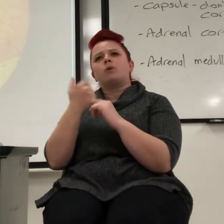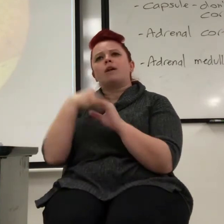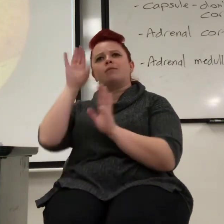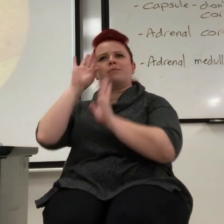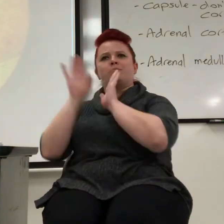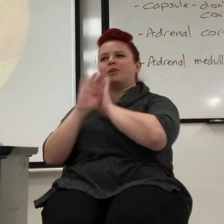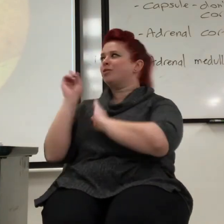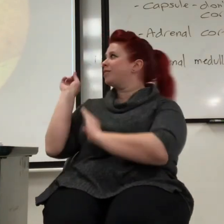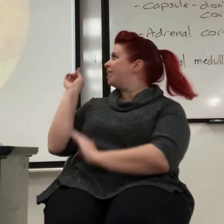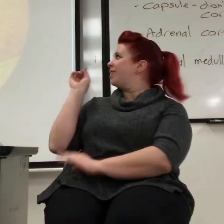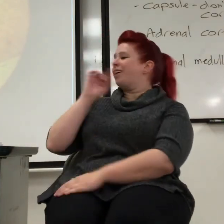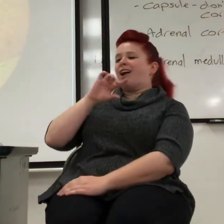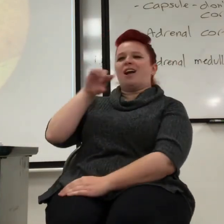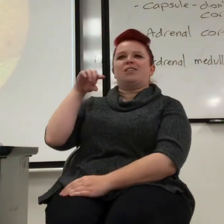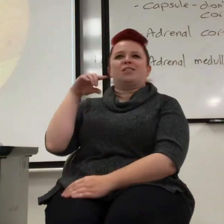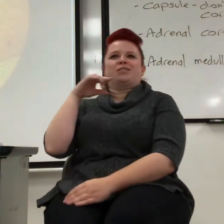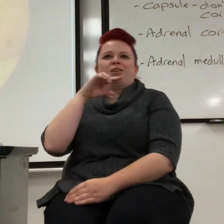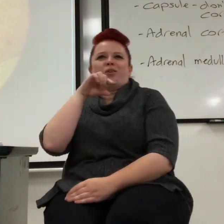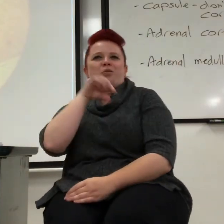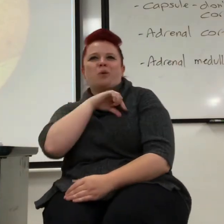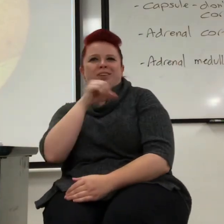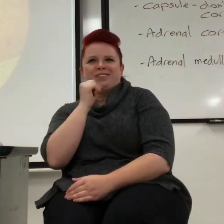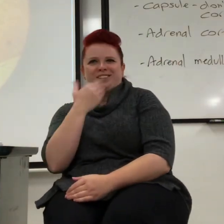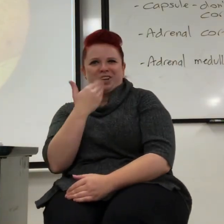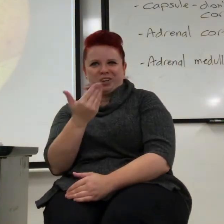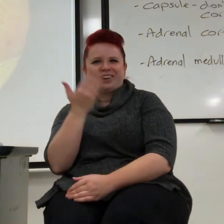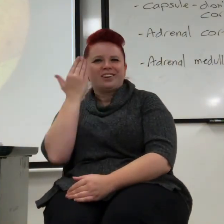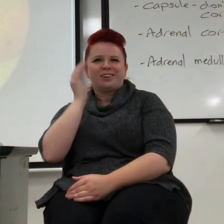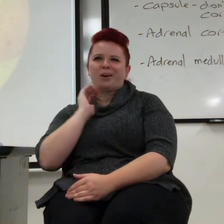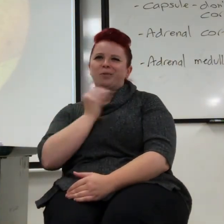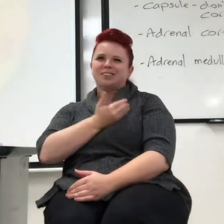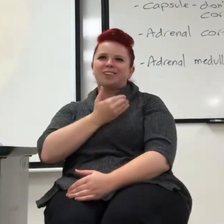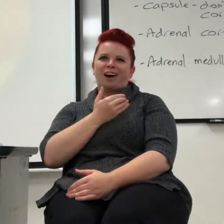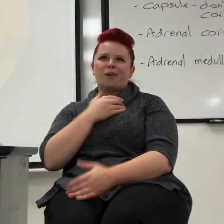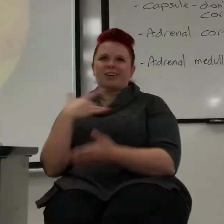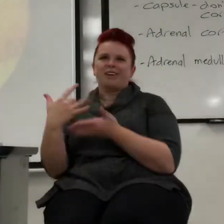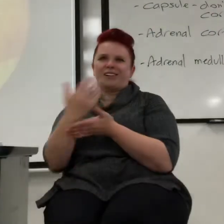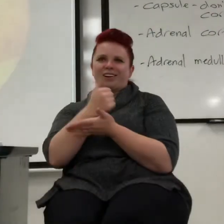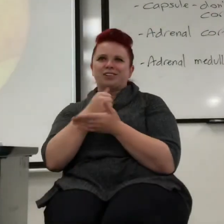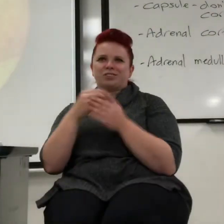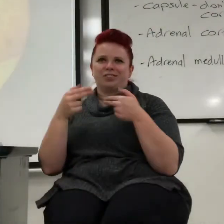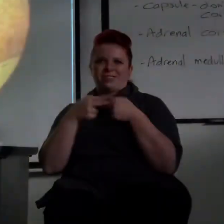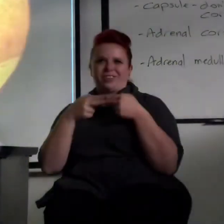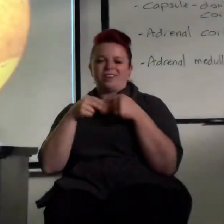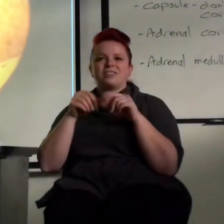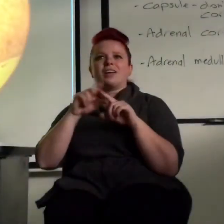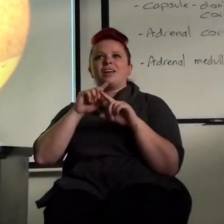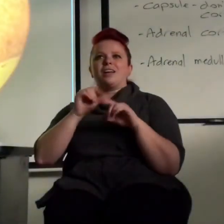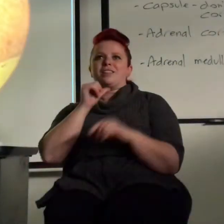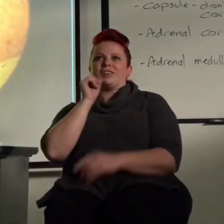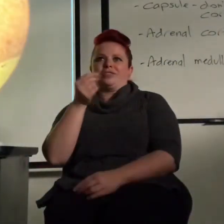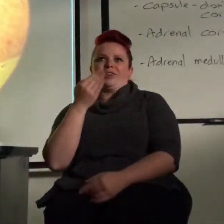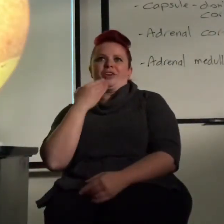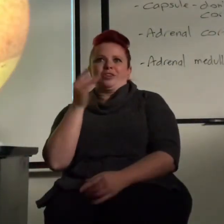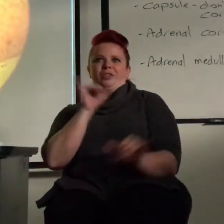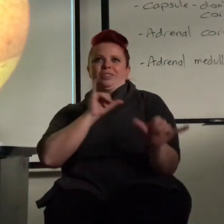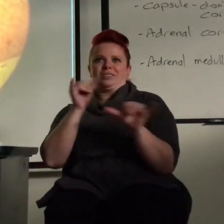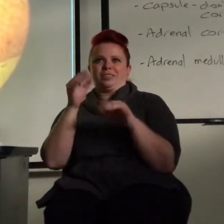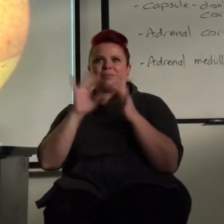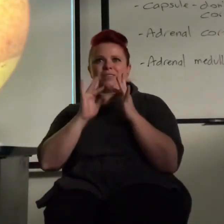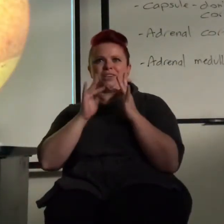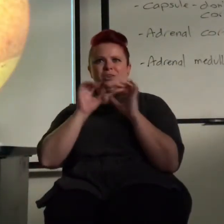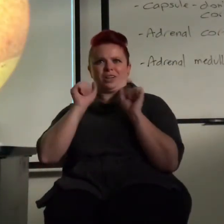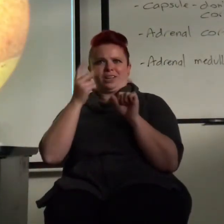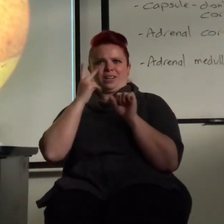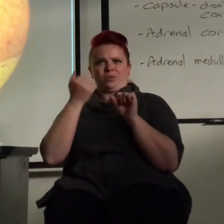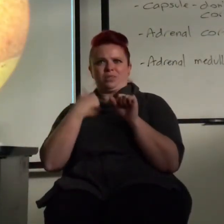you know it's from our collection, right? It's just not as good as the one you find on the internet. But let's work with it, because I expect you to know